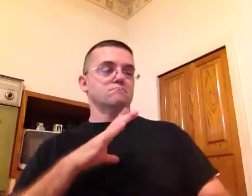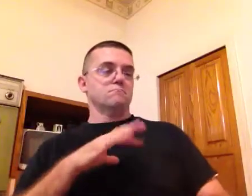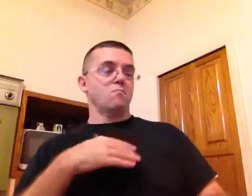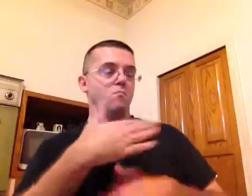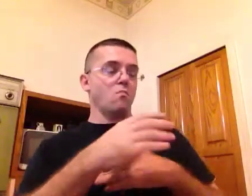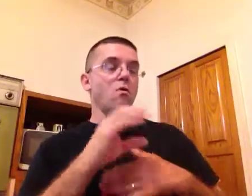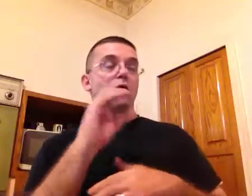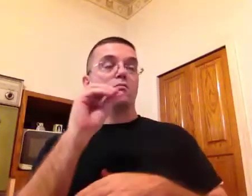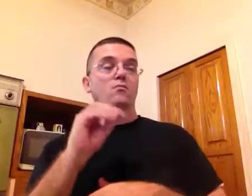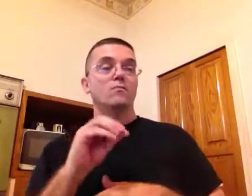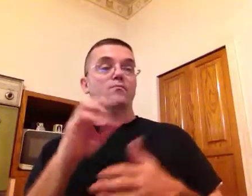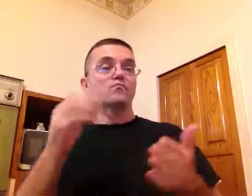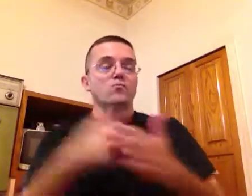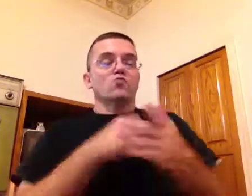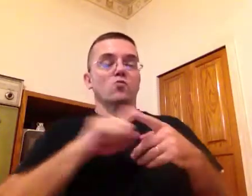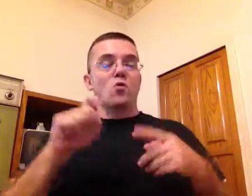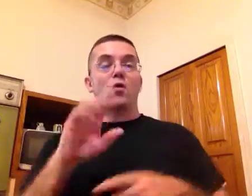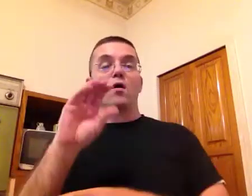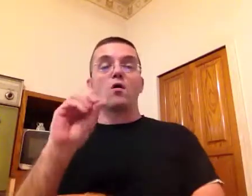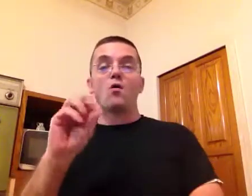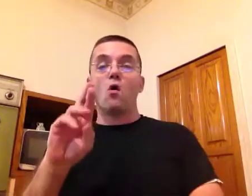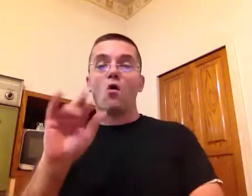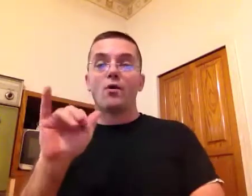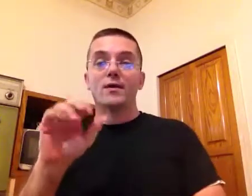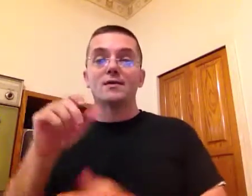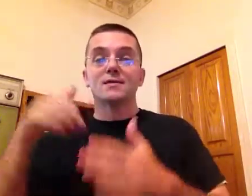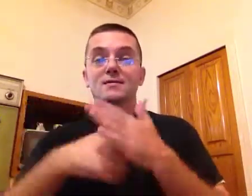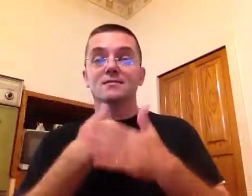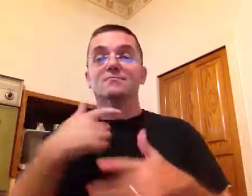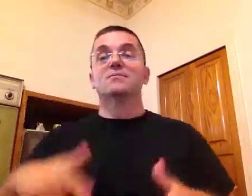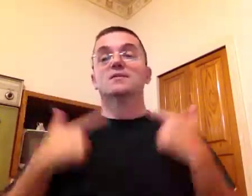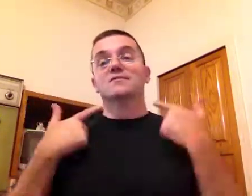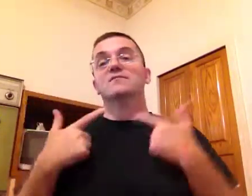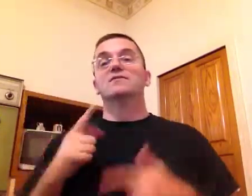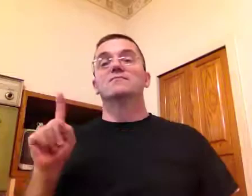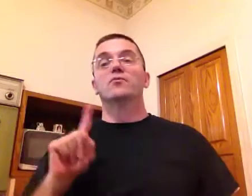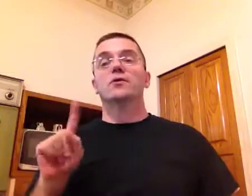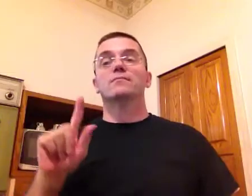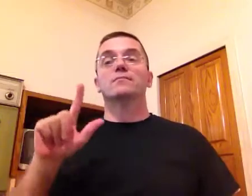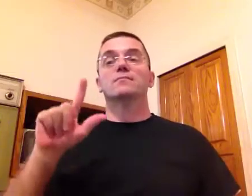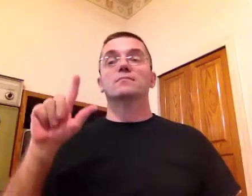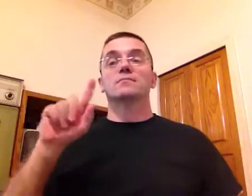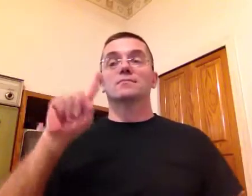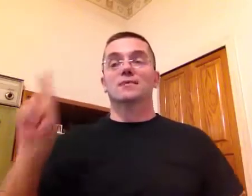in Dallas, Texas. Hi, Corey. Hi, Mr. Ramsey. How are you? Better than I deserve. What's